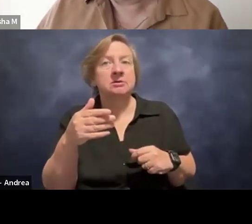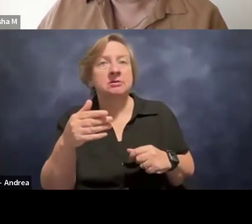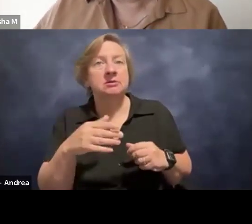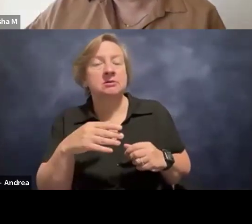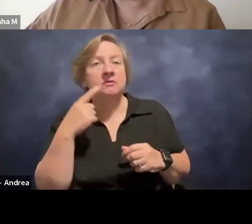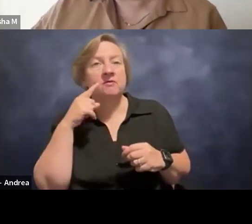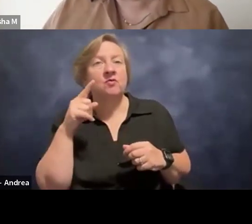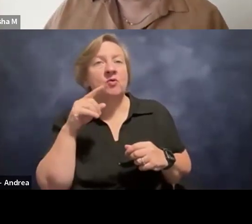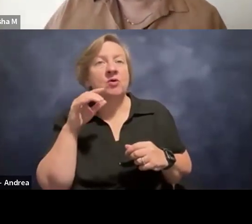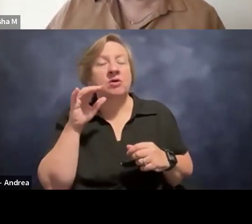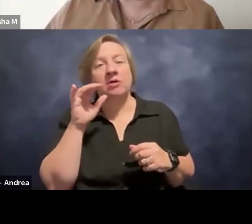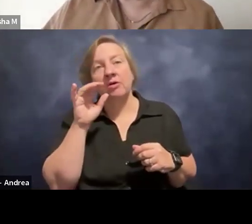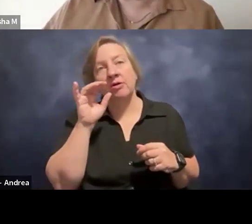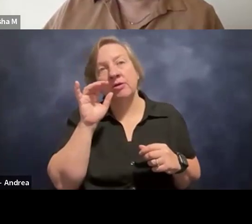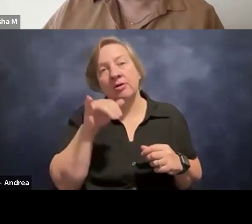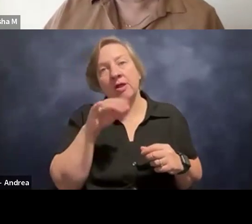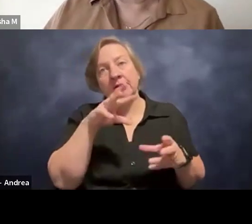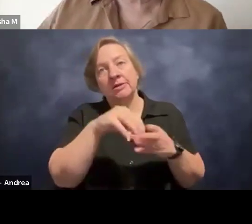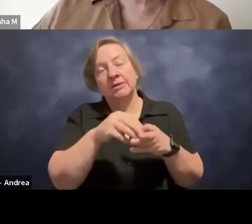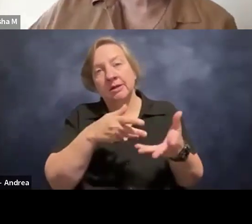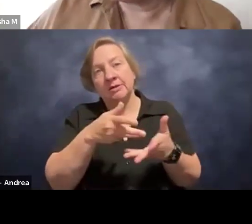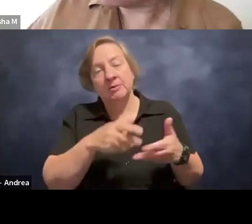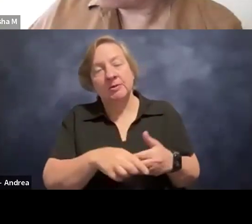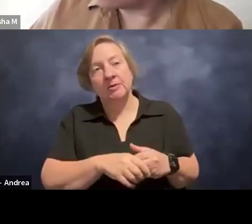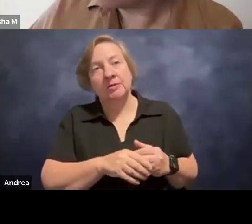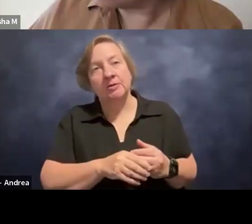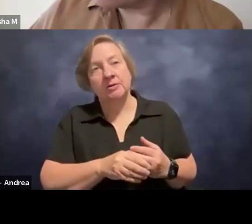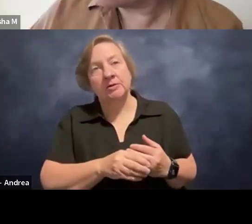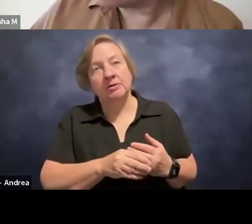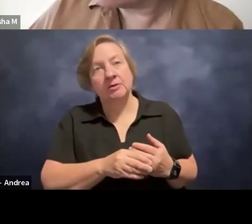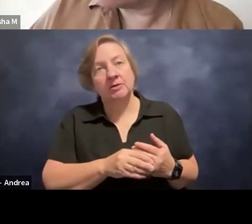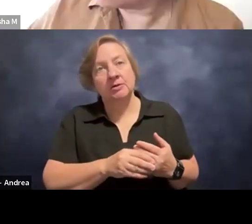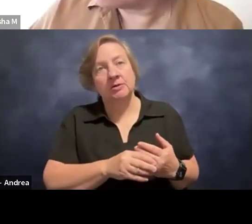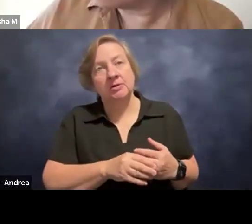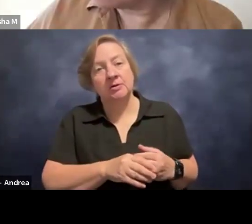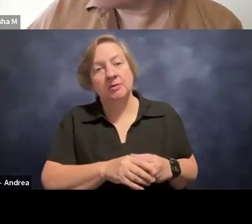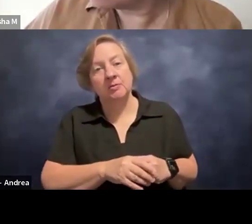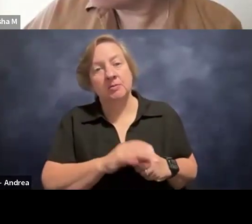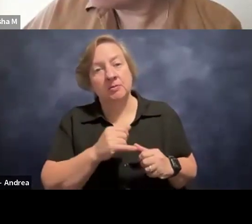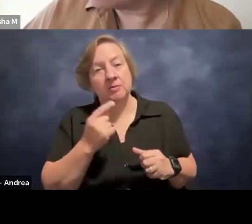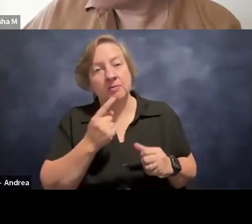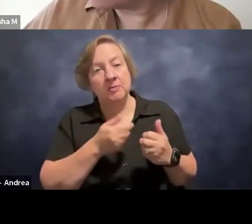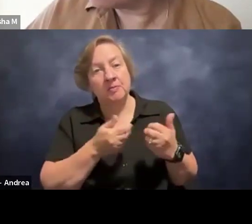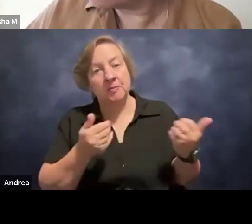next for lived experience engagement. Was that something you feel to talk about?